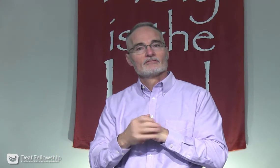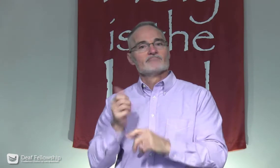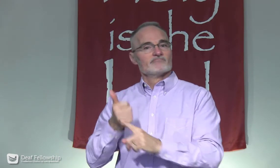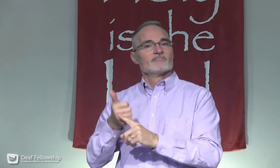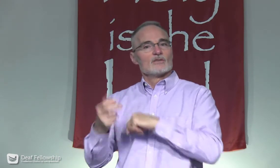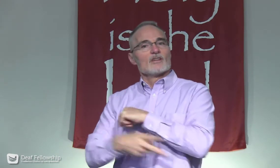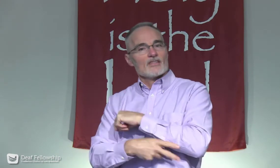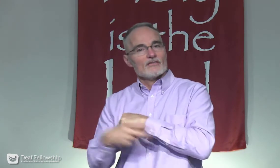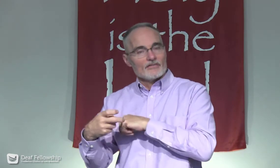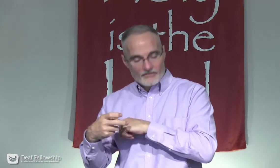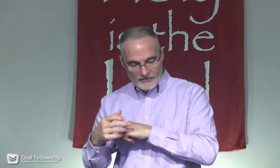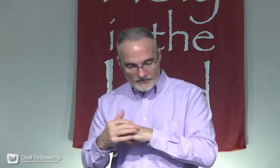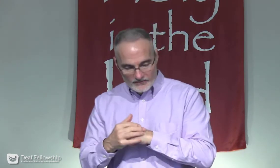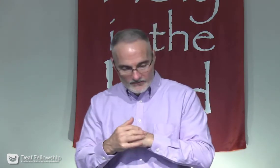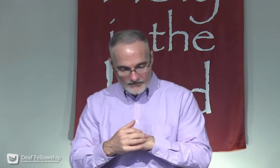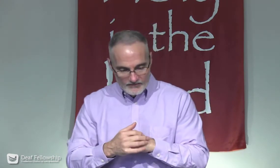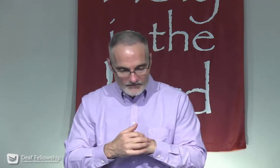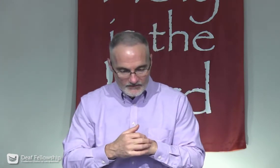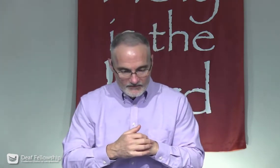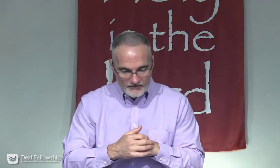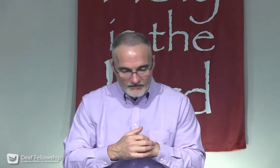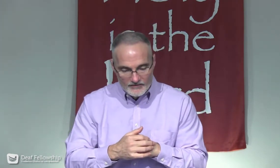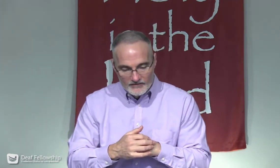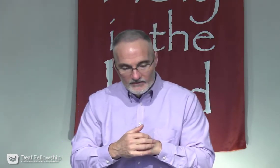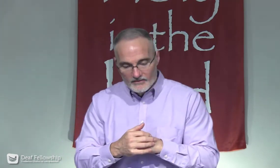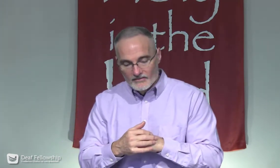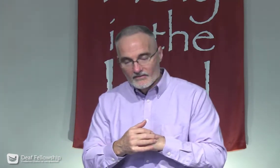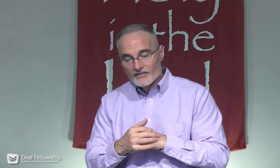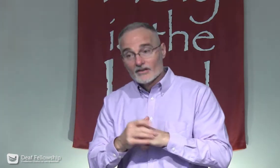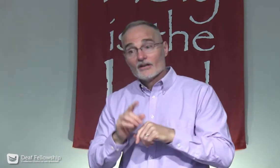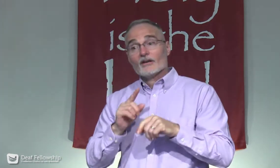And he was facing that because he was a thief.